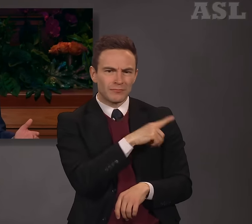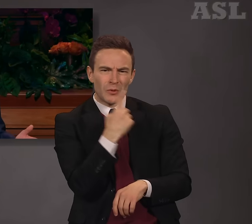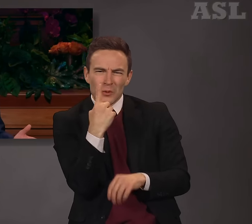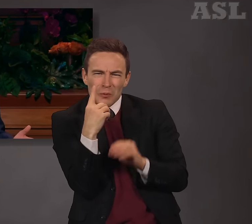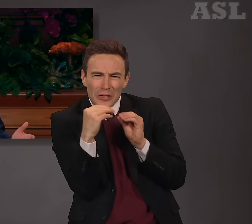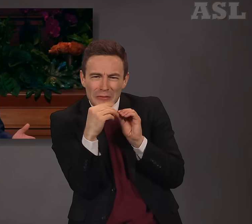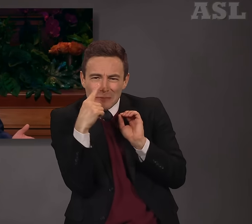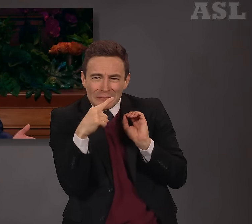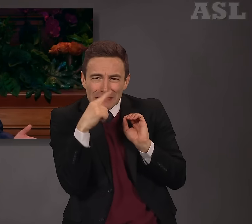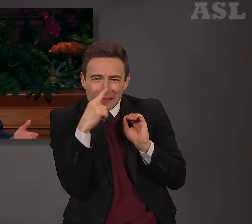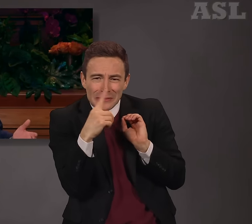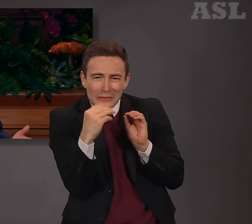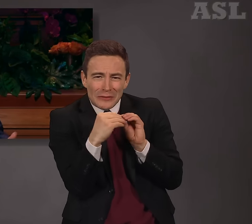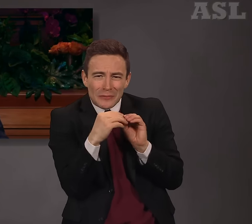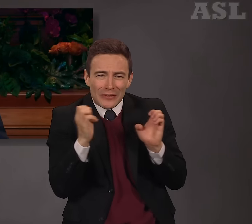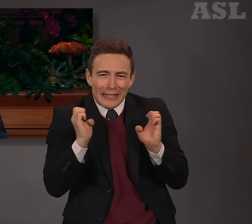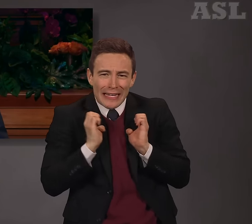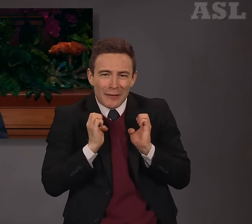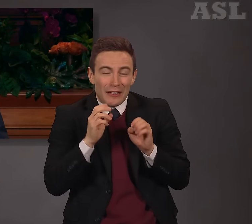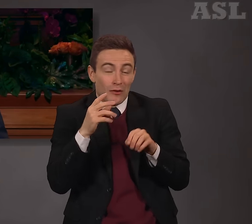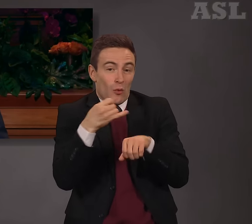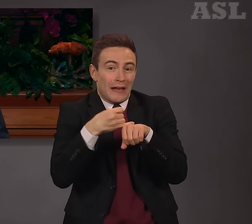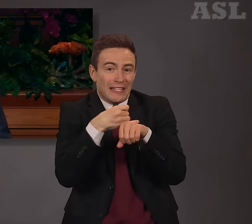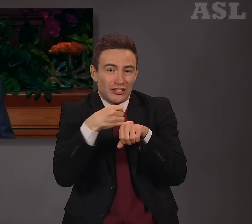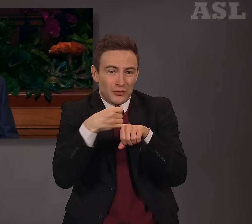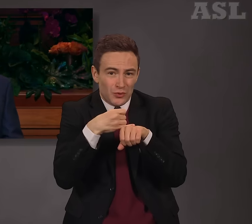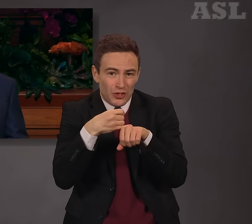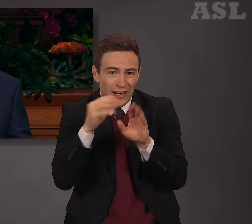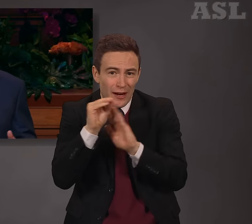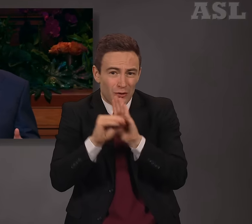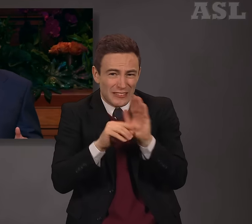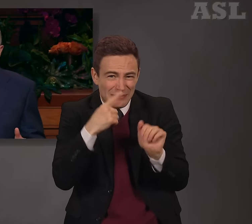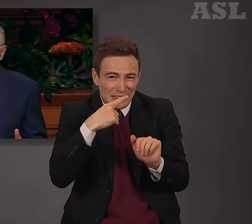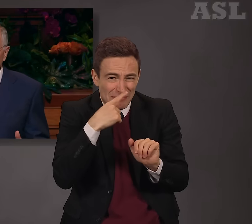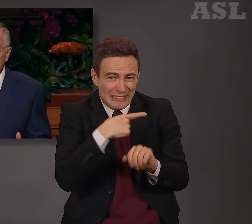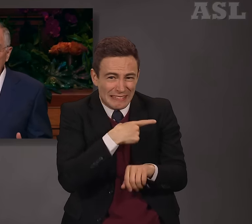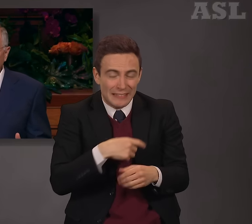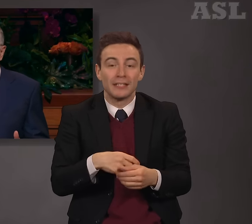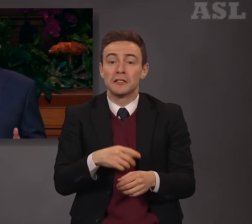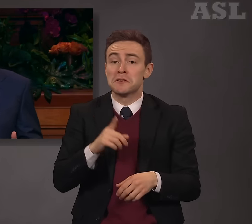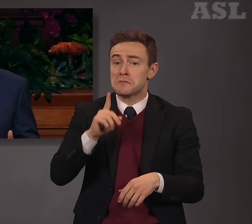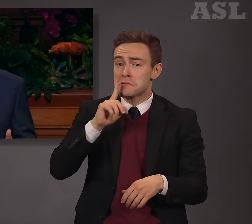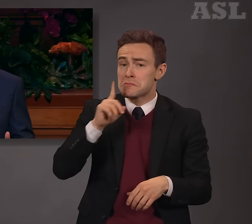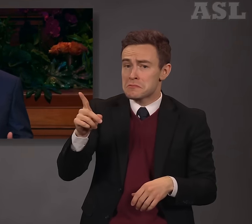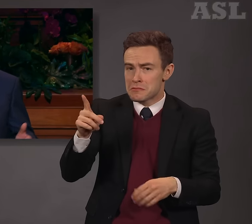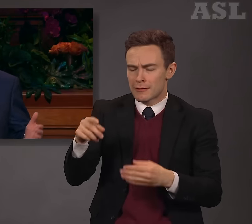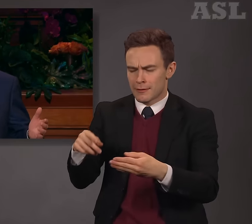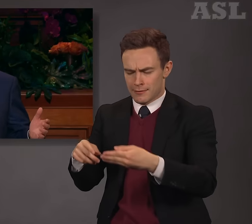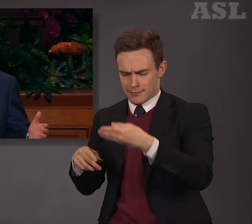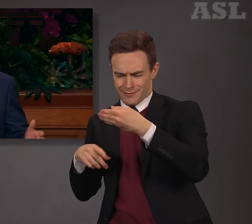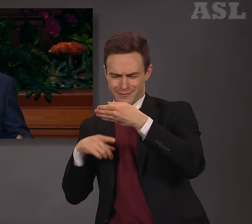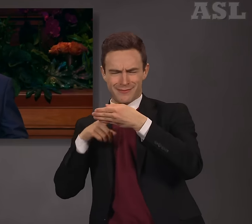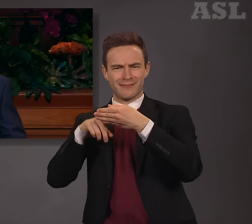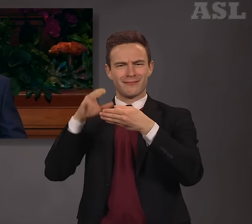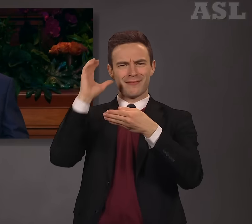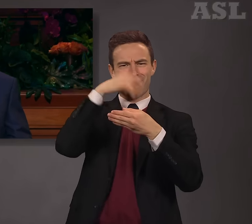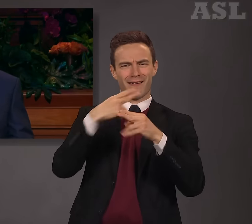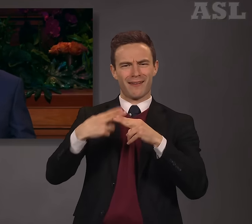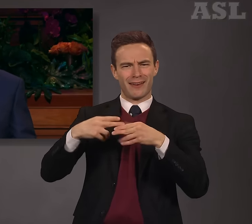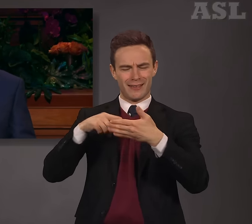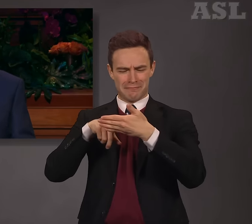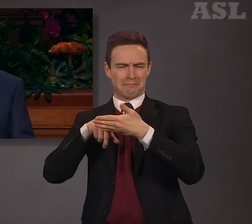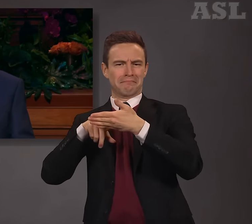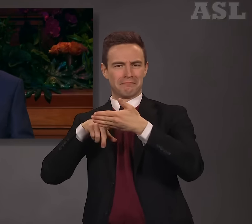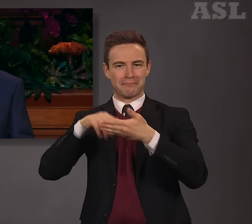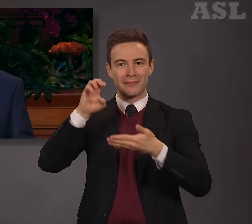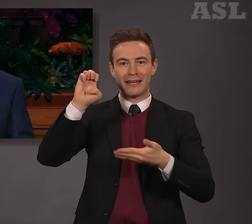just one preparatory initiatory ordinance. The name of the person I represented was unusual.